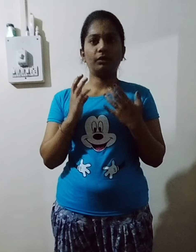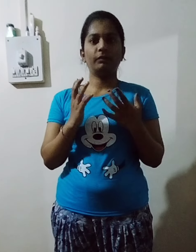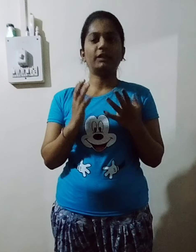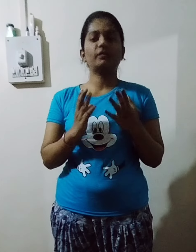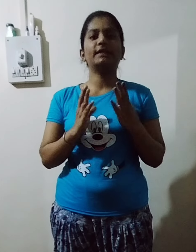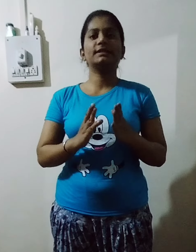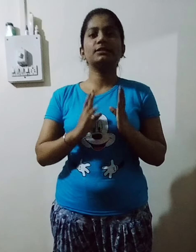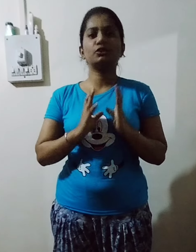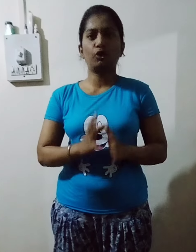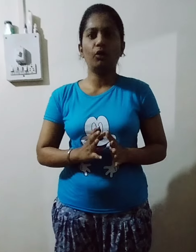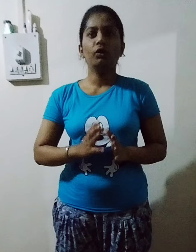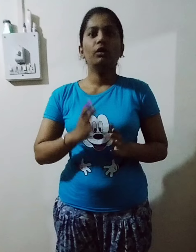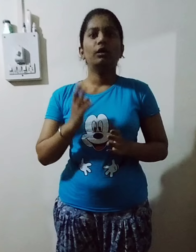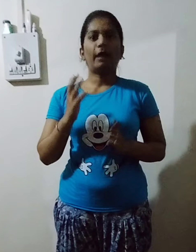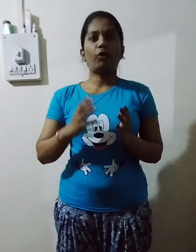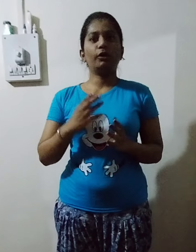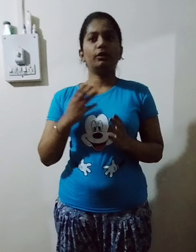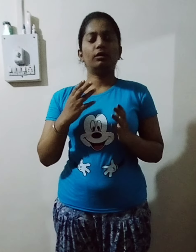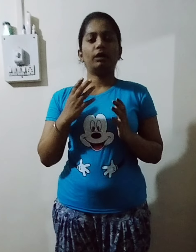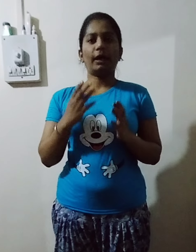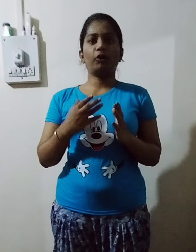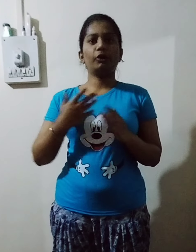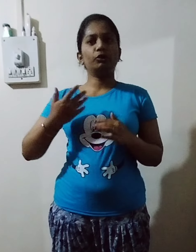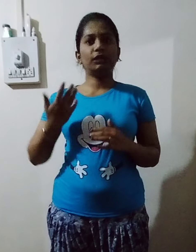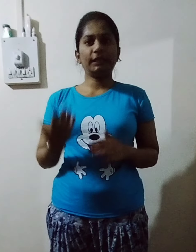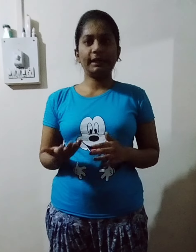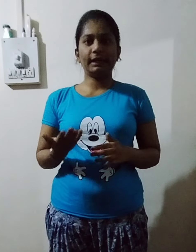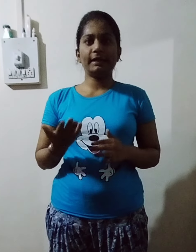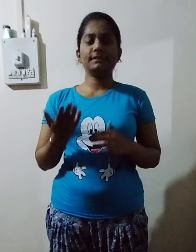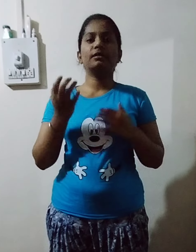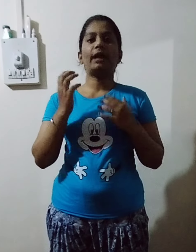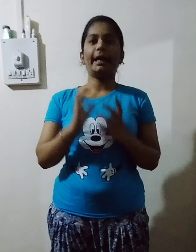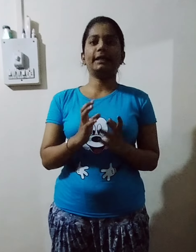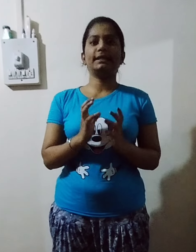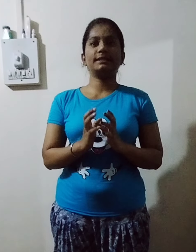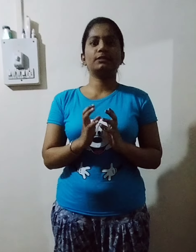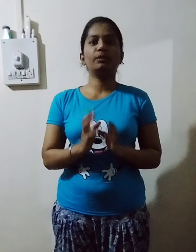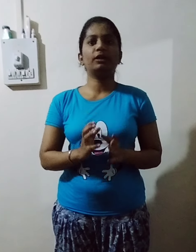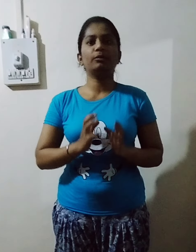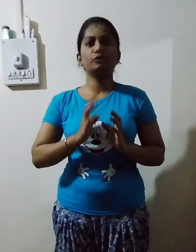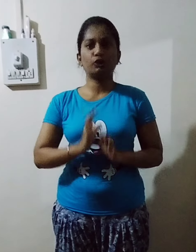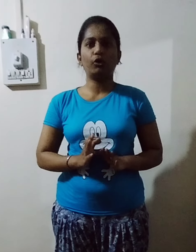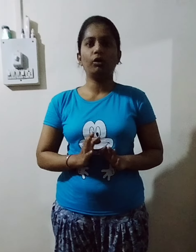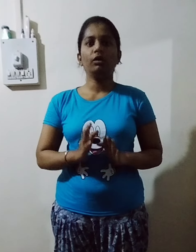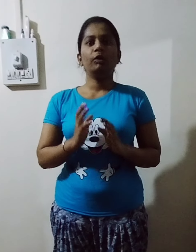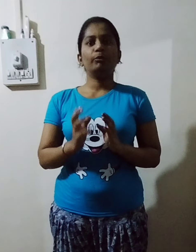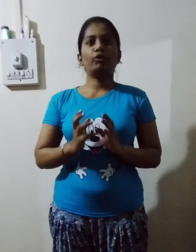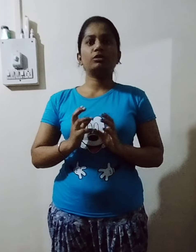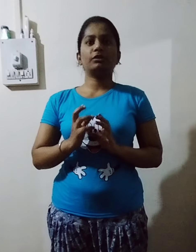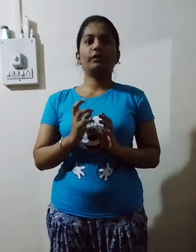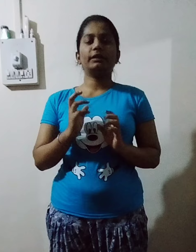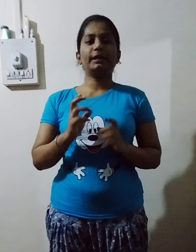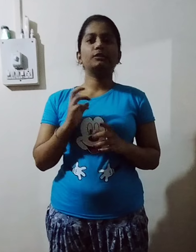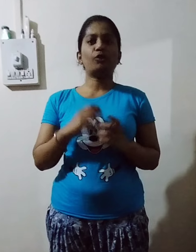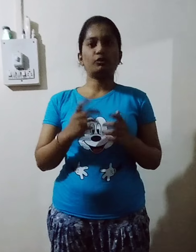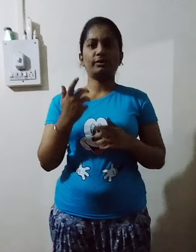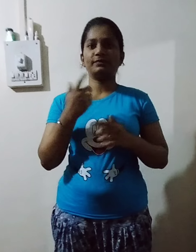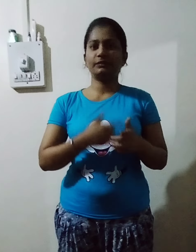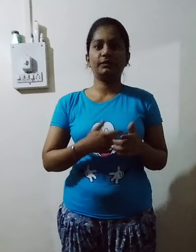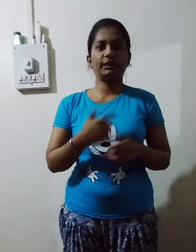That's why it is a slow. According to the linked list, array list become a slow because often there is lots of shifting and